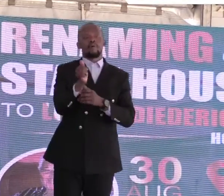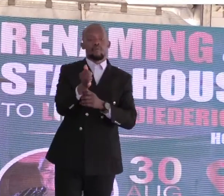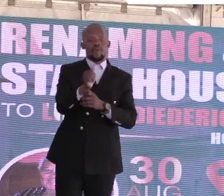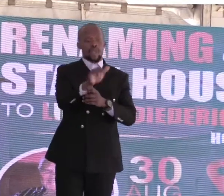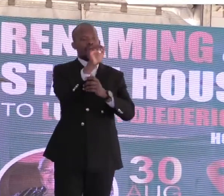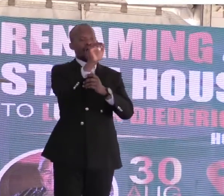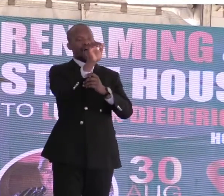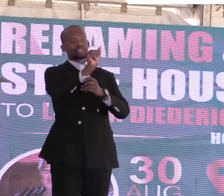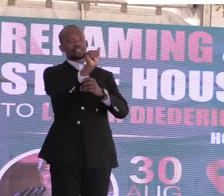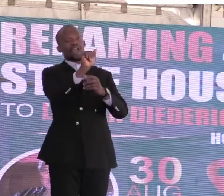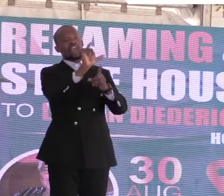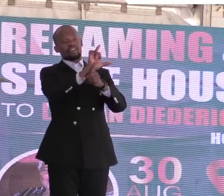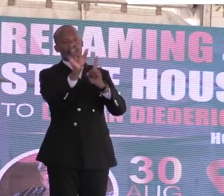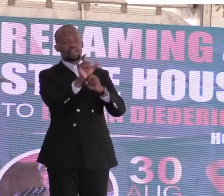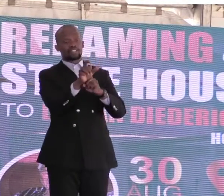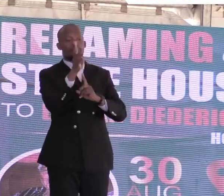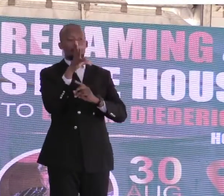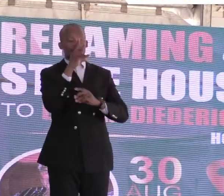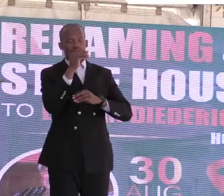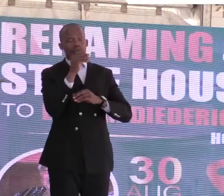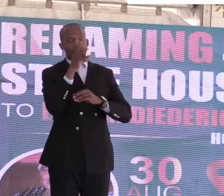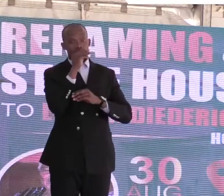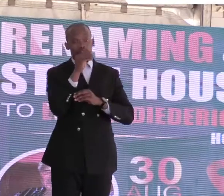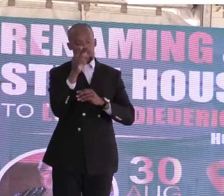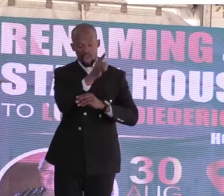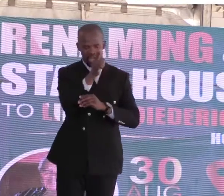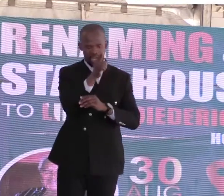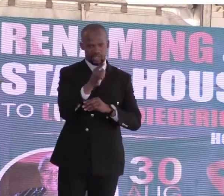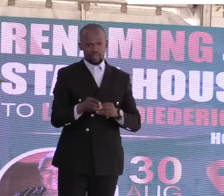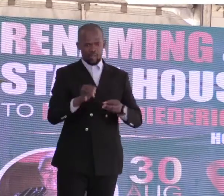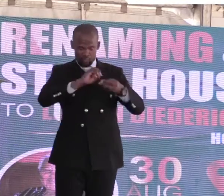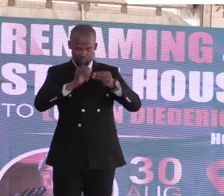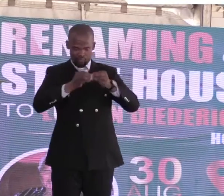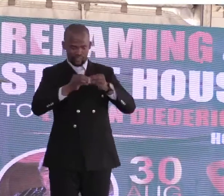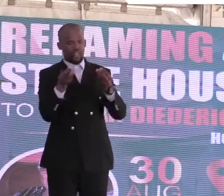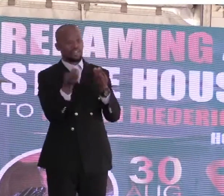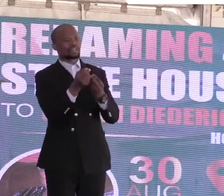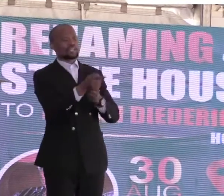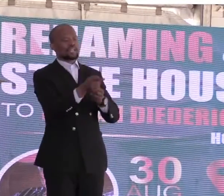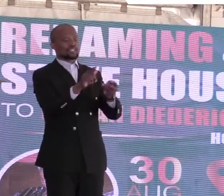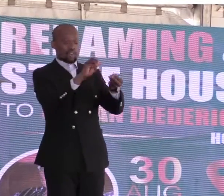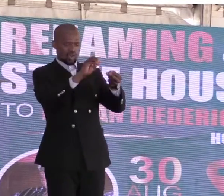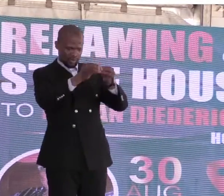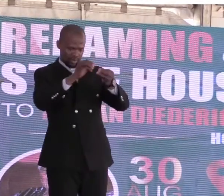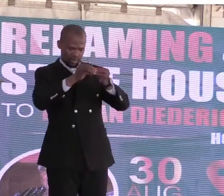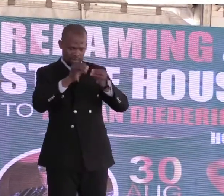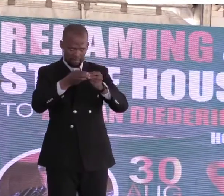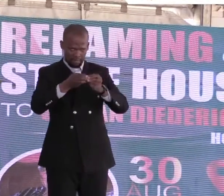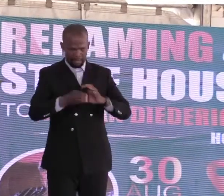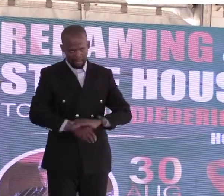government point of view to make sure that that is actually restored and corrected.